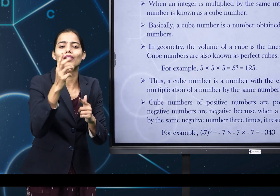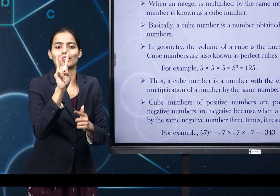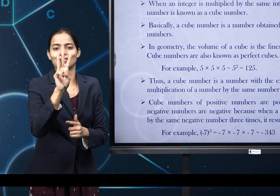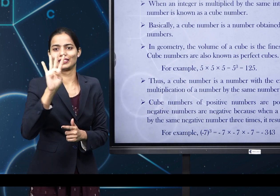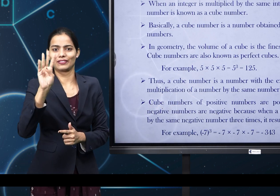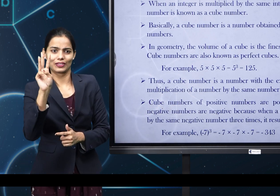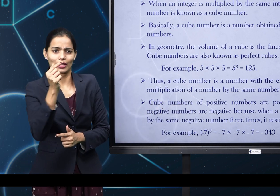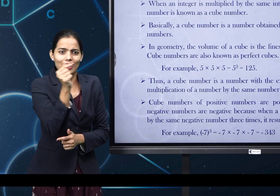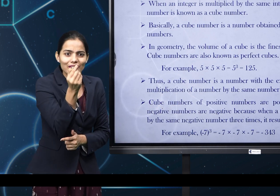numbers.